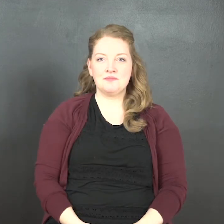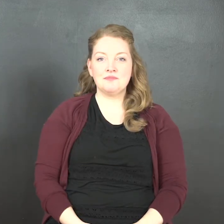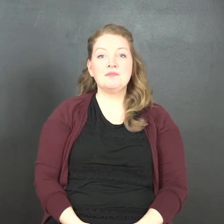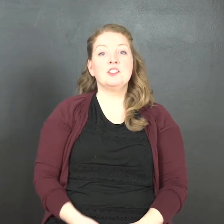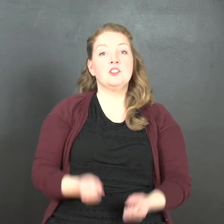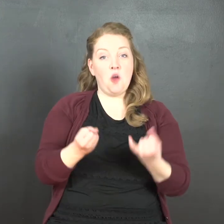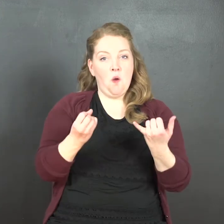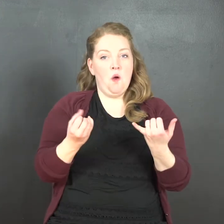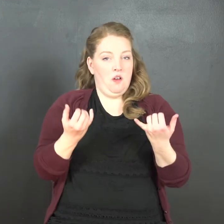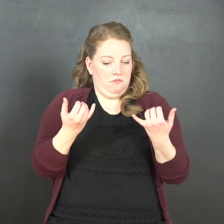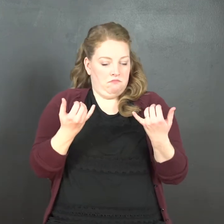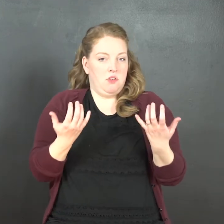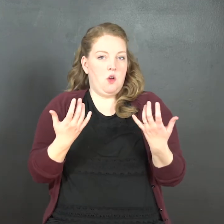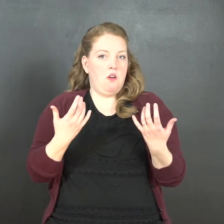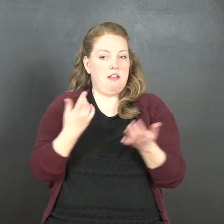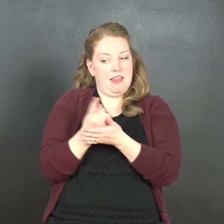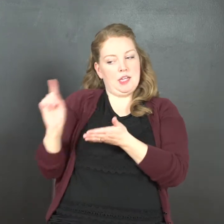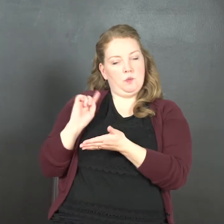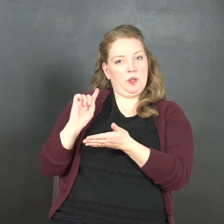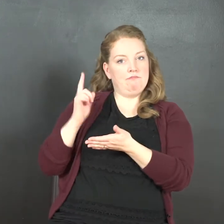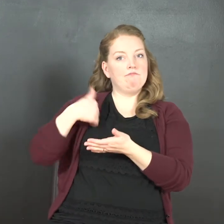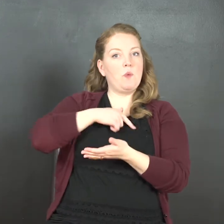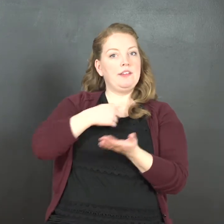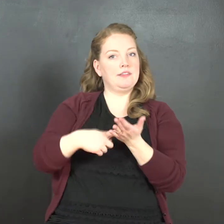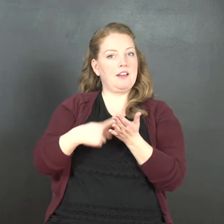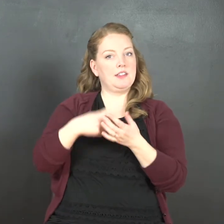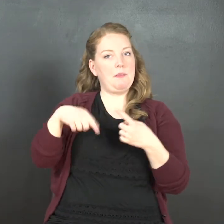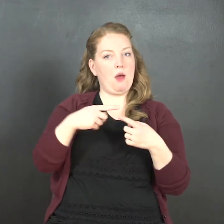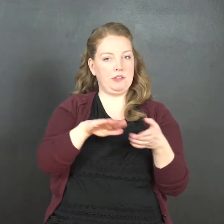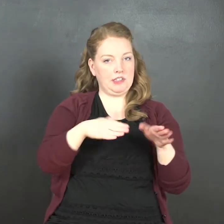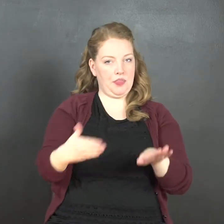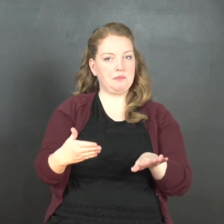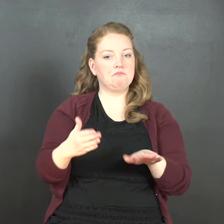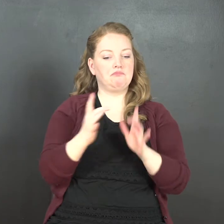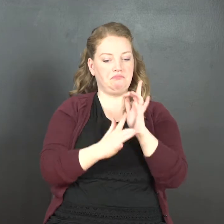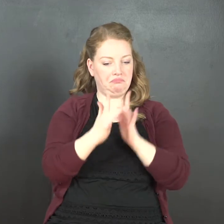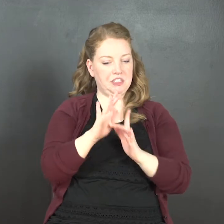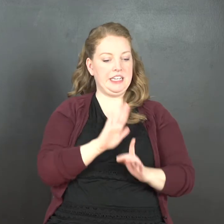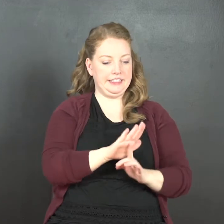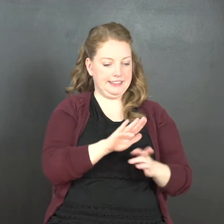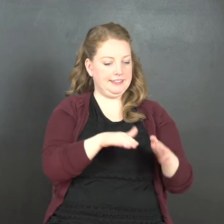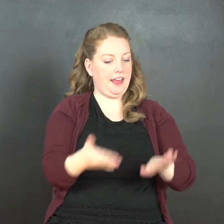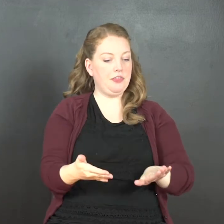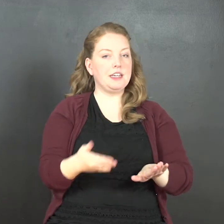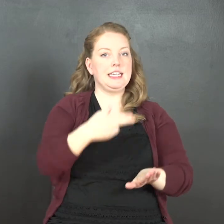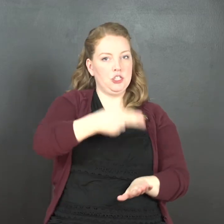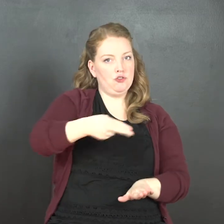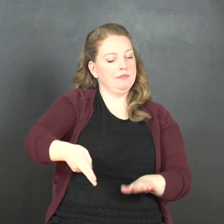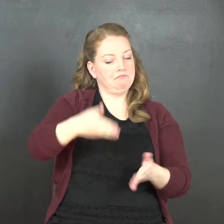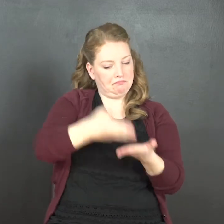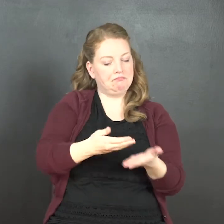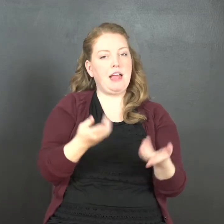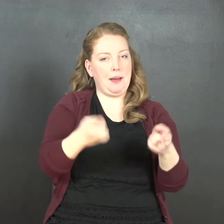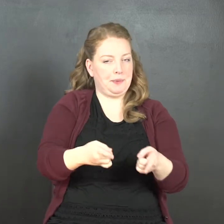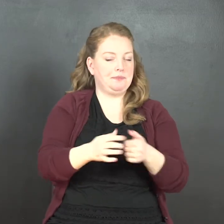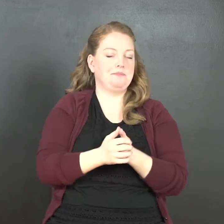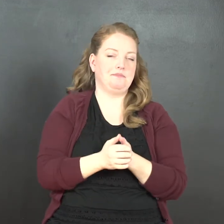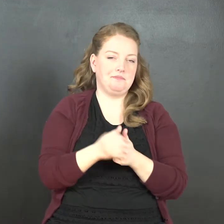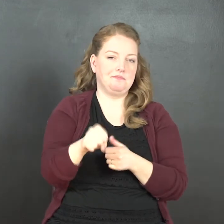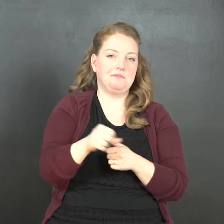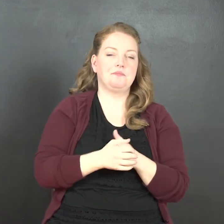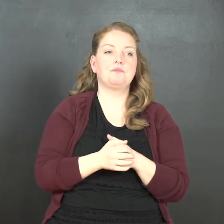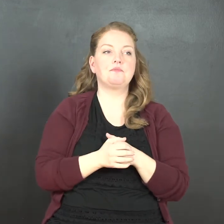Now, we dealt with the death aspect last week, and we talked about that it is a historical fact. And so Paul alludes to that we know